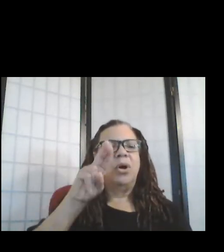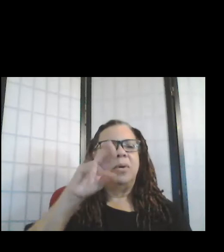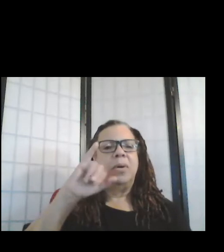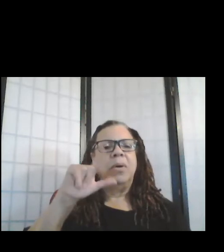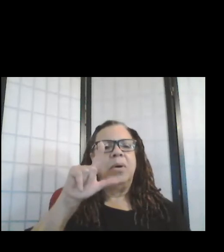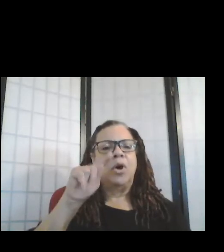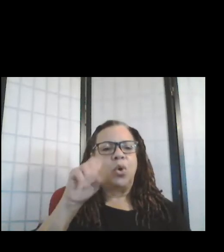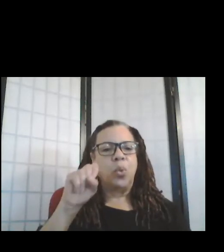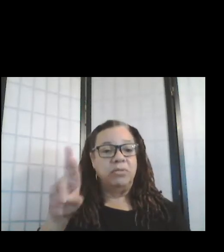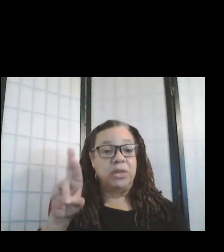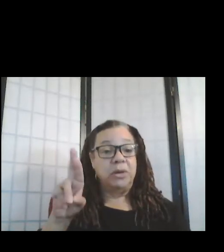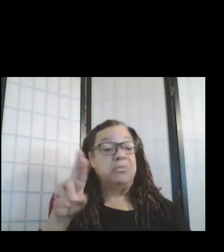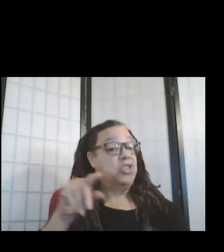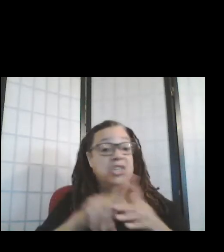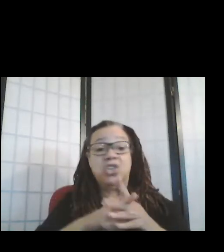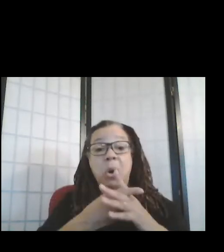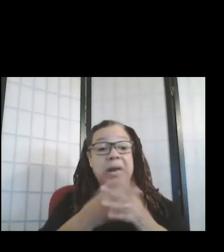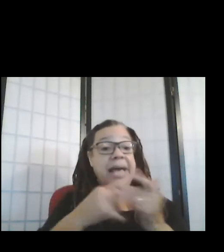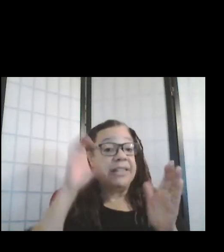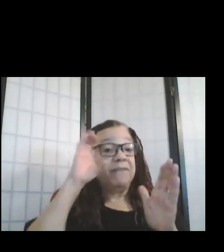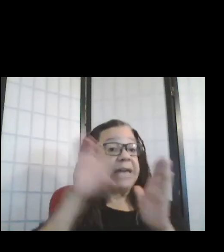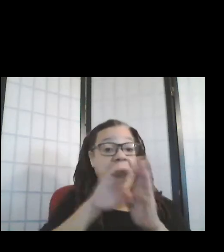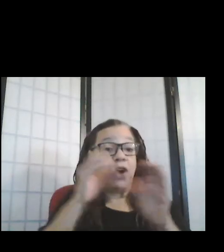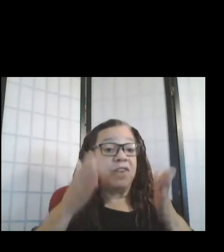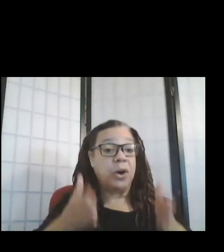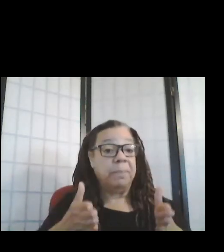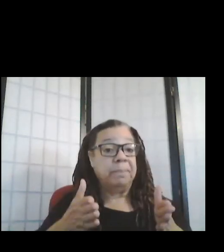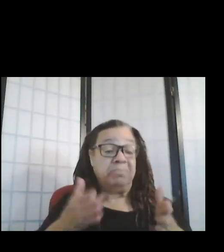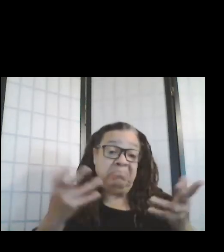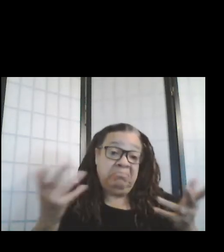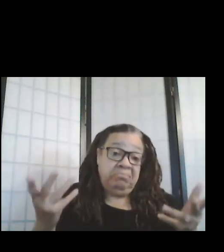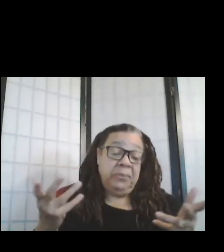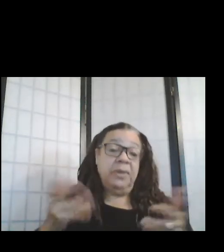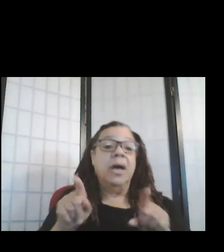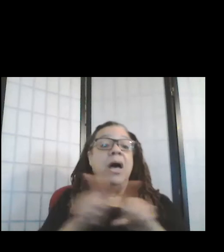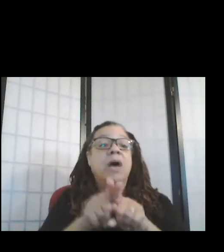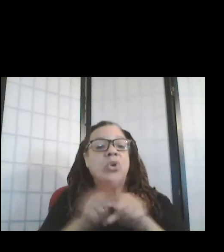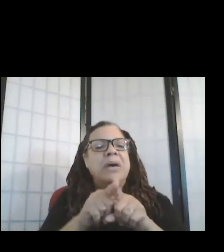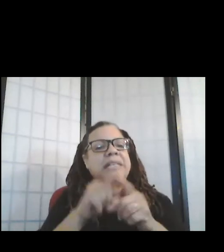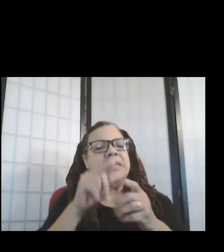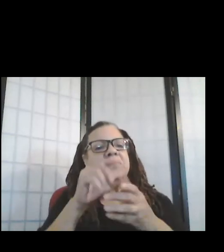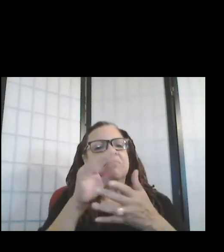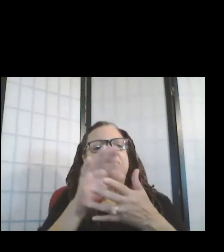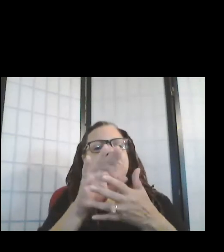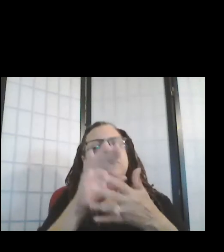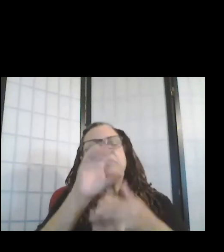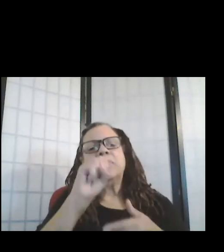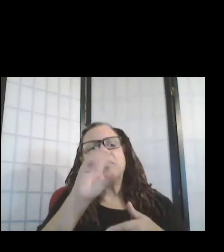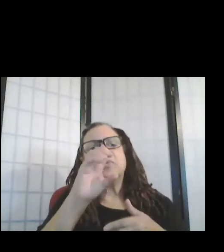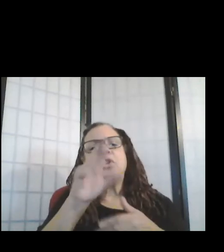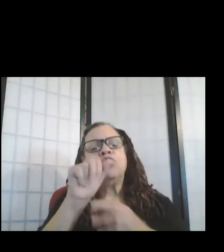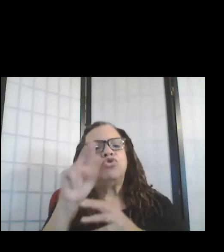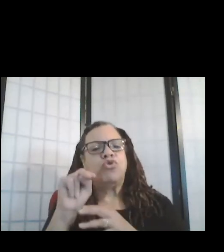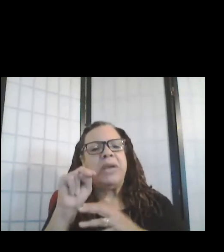a photographer, and she started out also as a screen designer, graphic